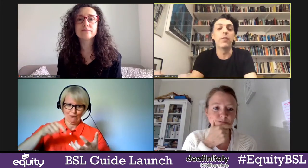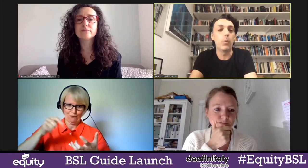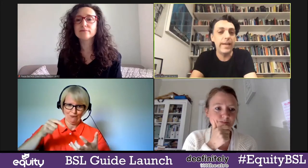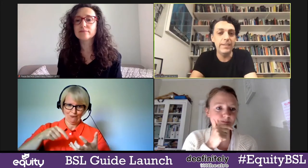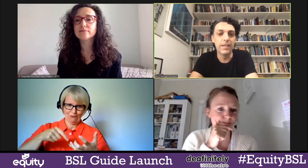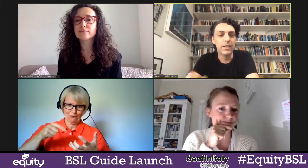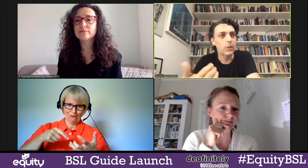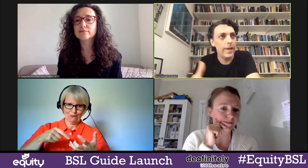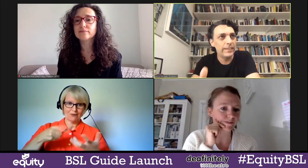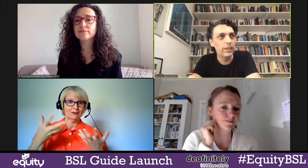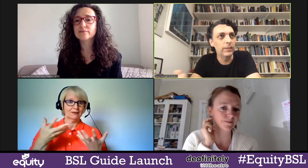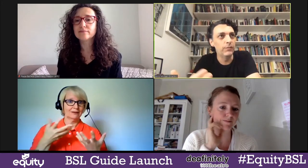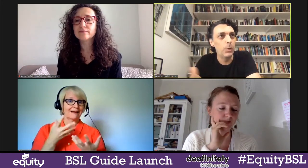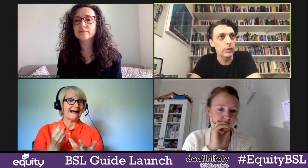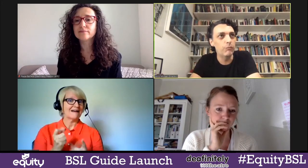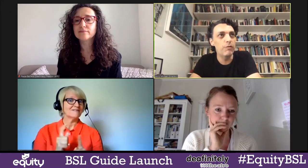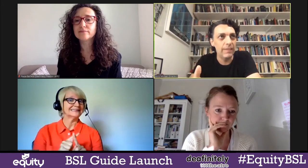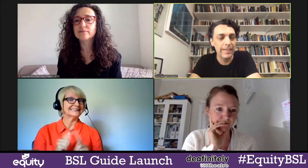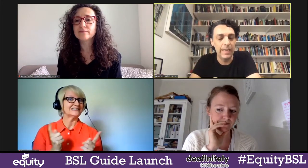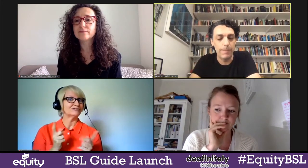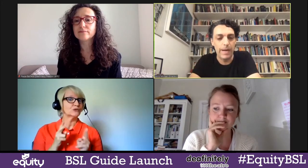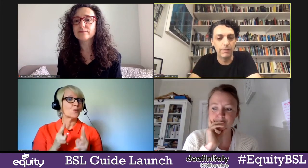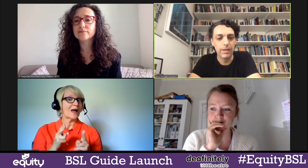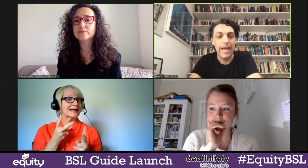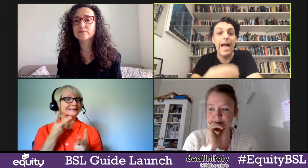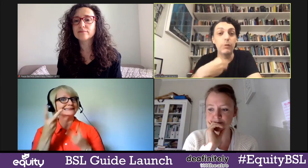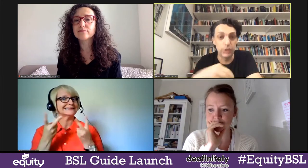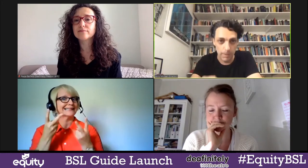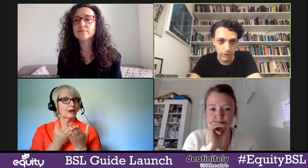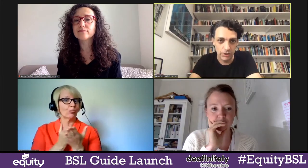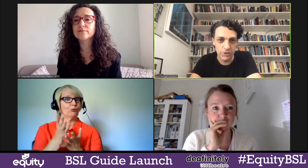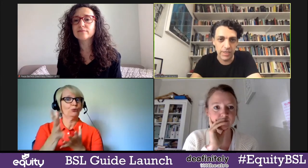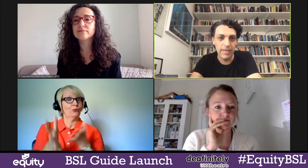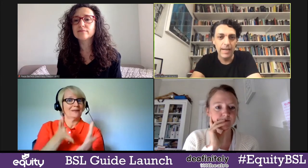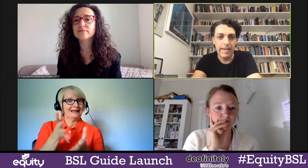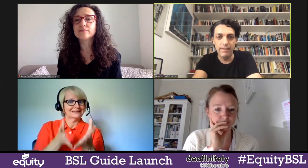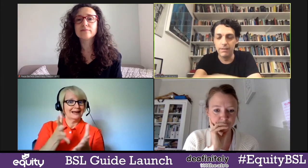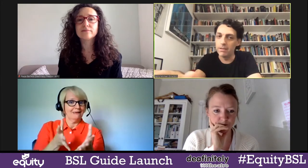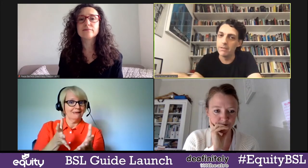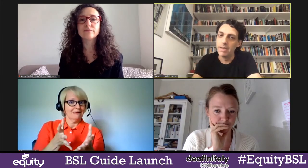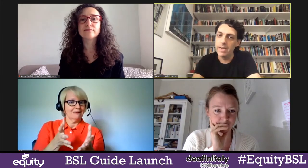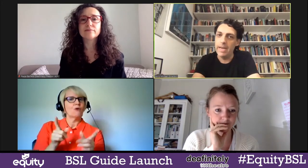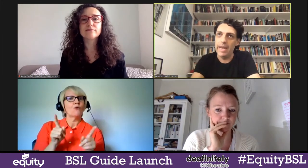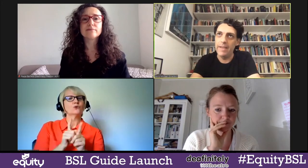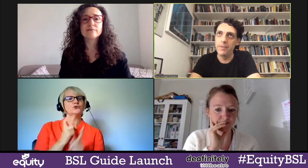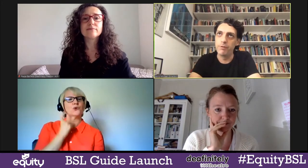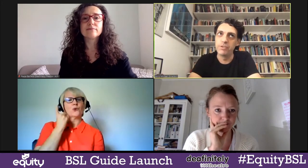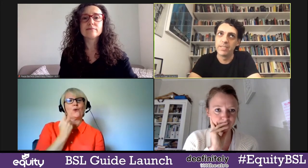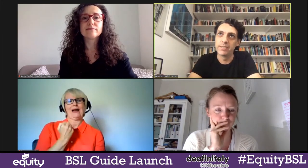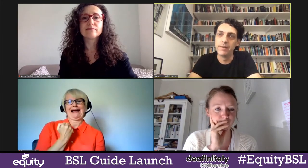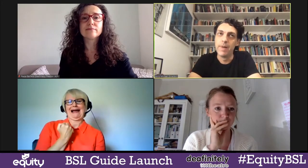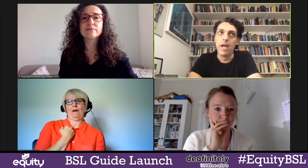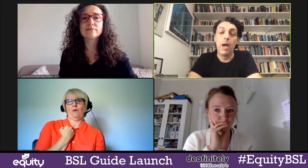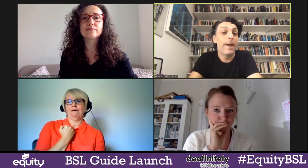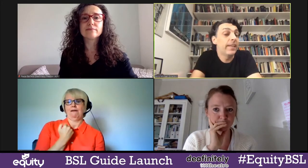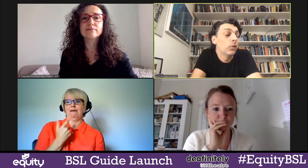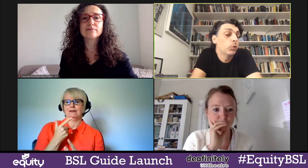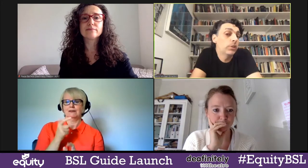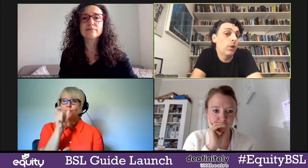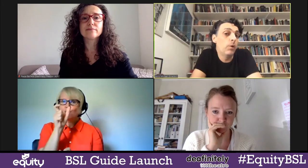ways? So we had to kind of do a lot of rethinking about our terminology in the process. And then also in